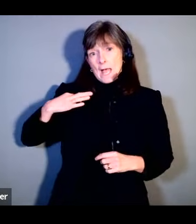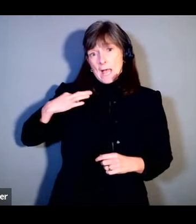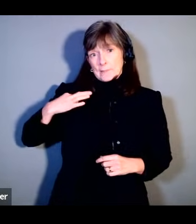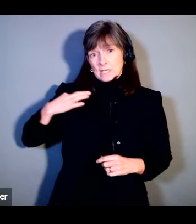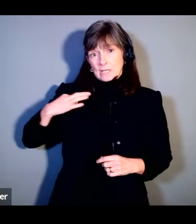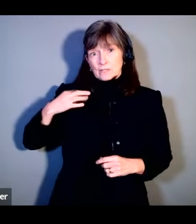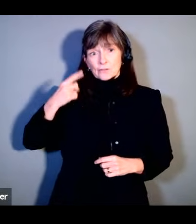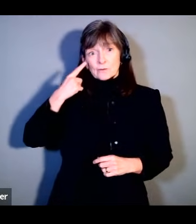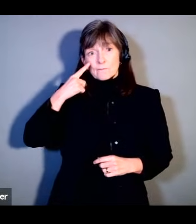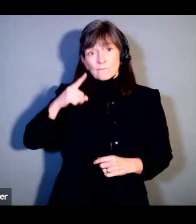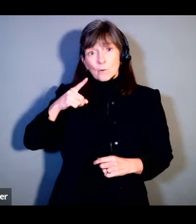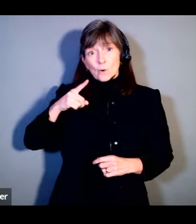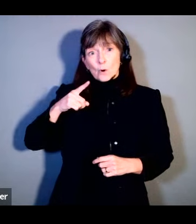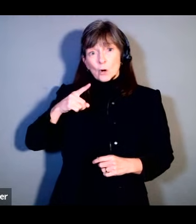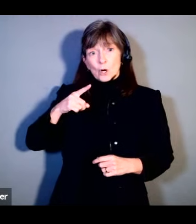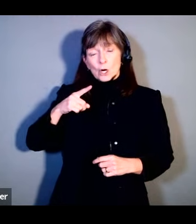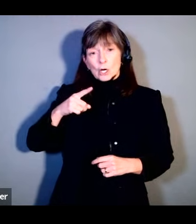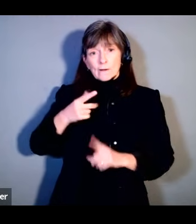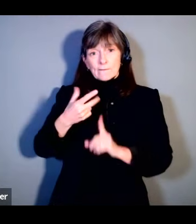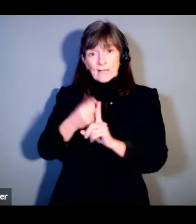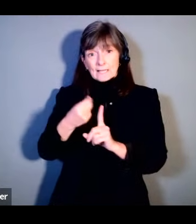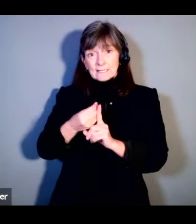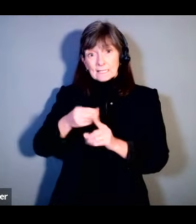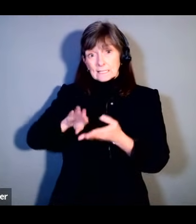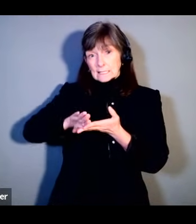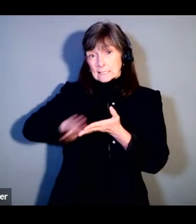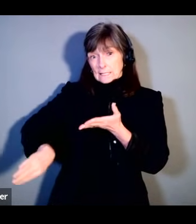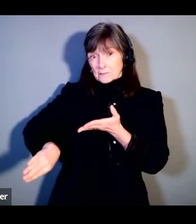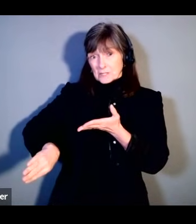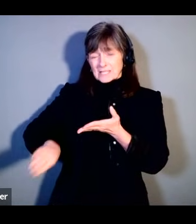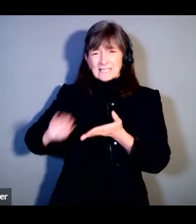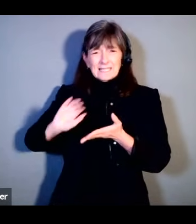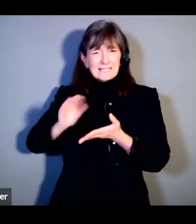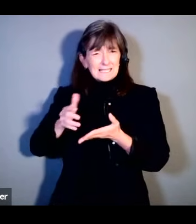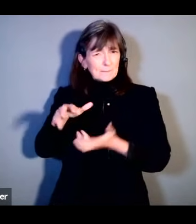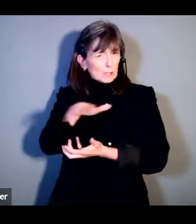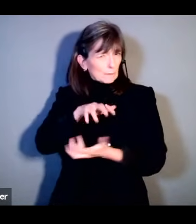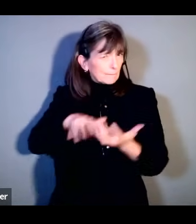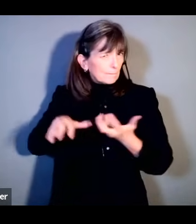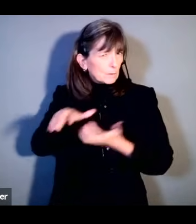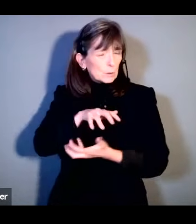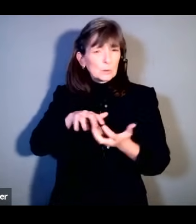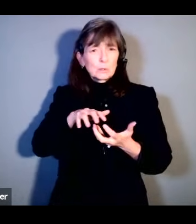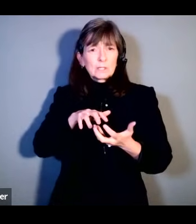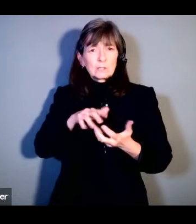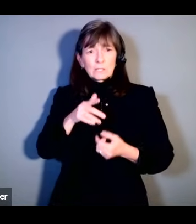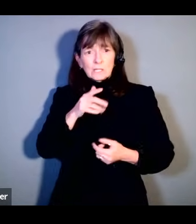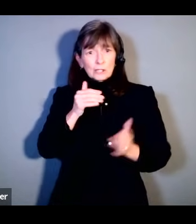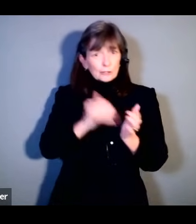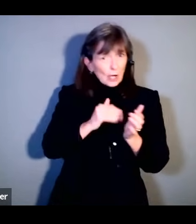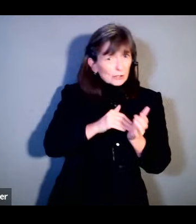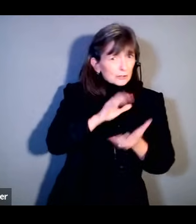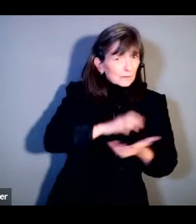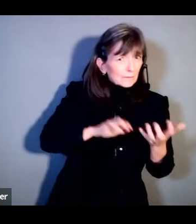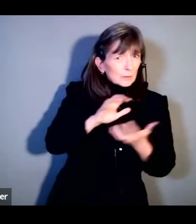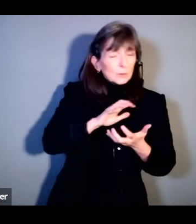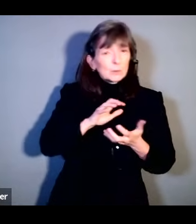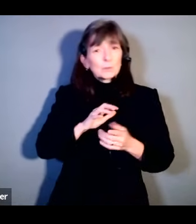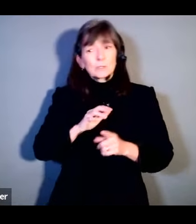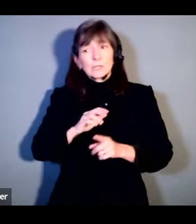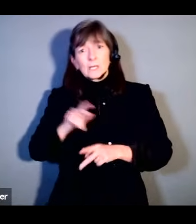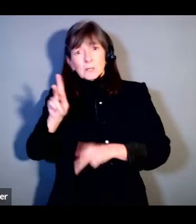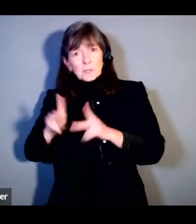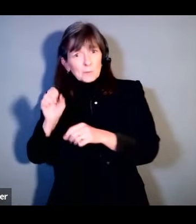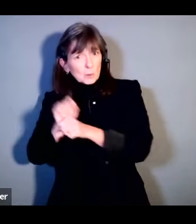legitimate exemptions from vaccines. There's confusion on the part of doctors, on the part of people who are scanning vax passes. No one seems to know how